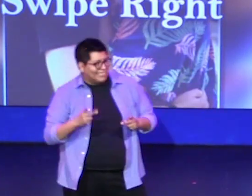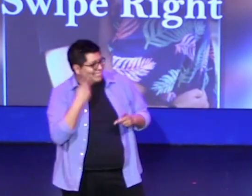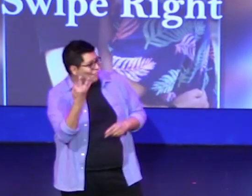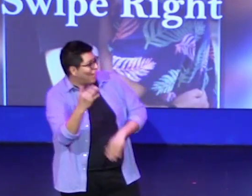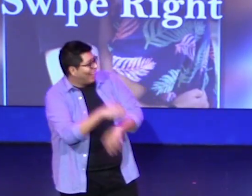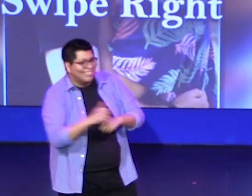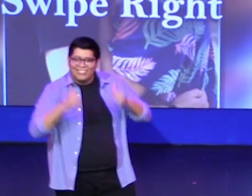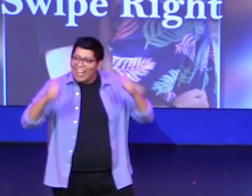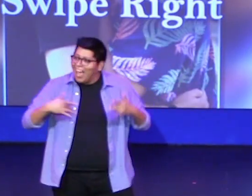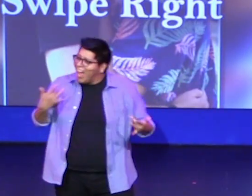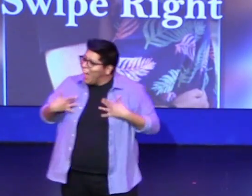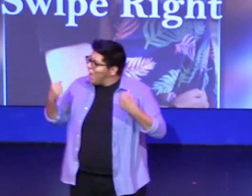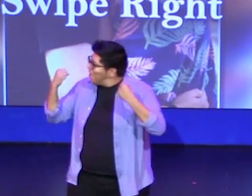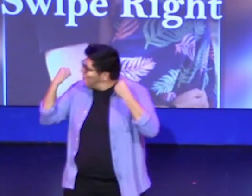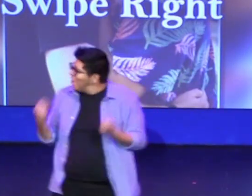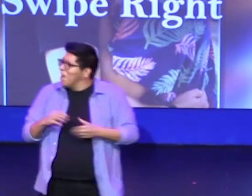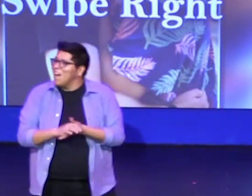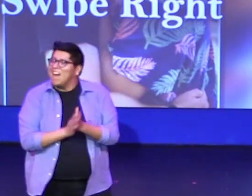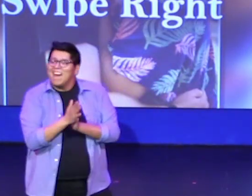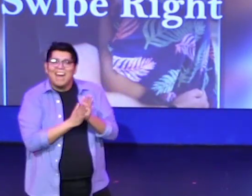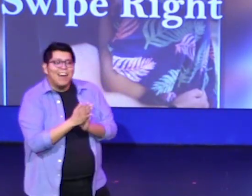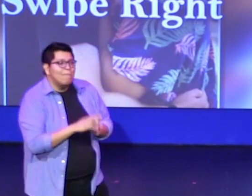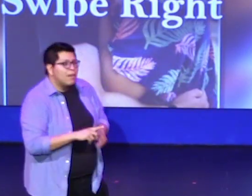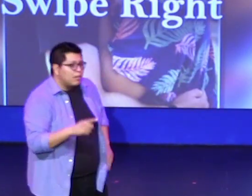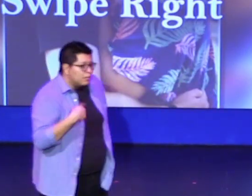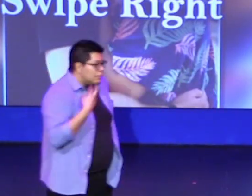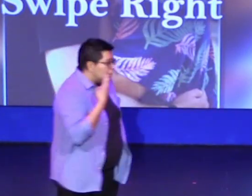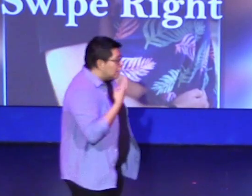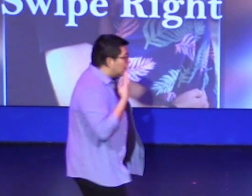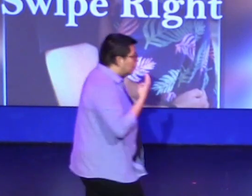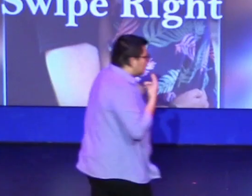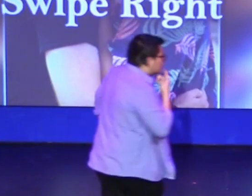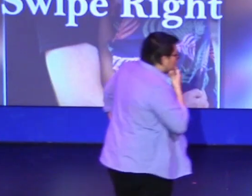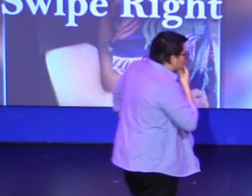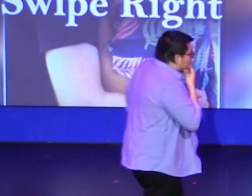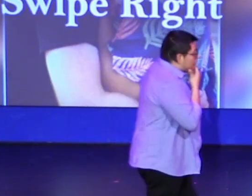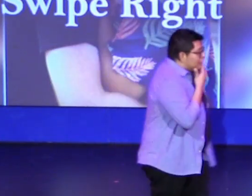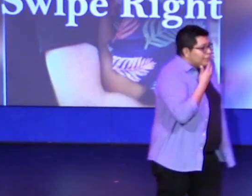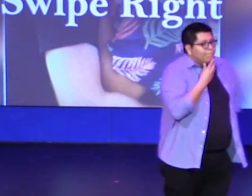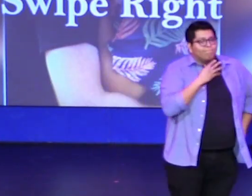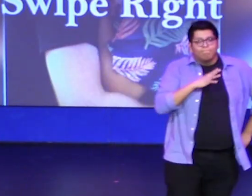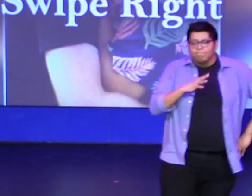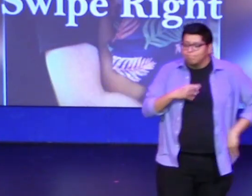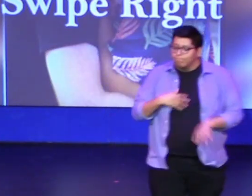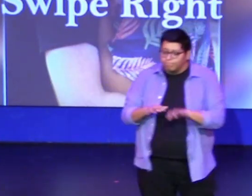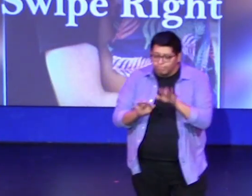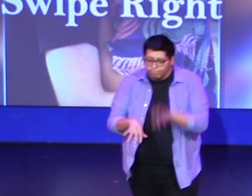it." "All right, I'll see you Friday night." Oh, I was so excited. I have a date. Wonderful. And then that led me